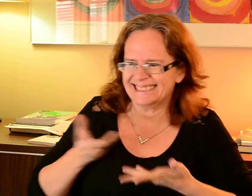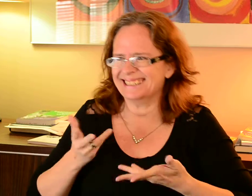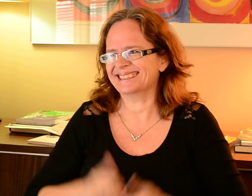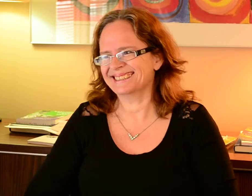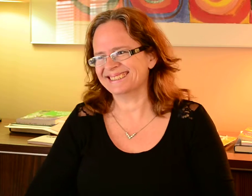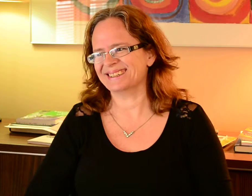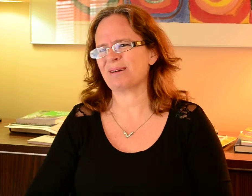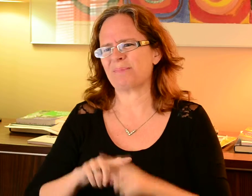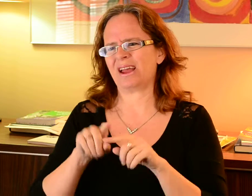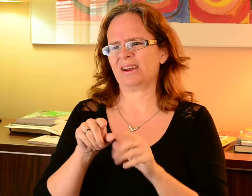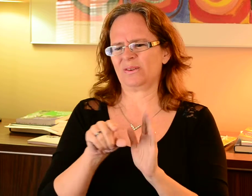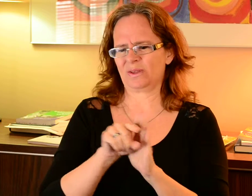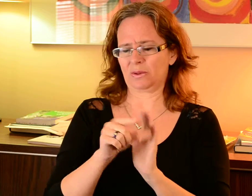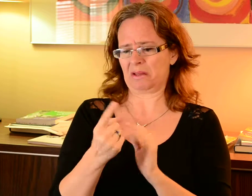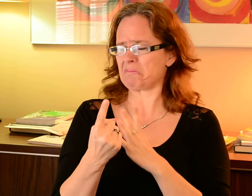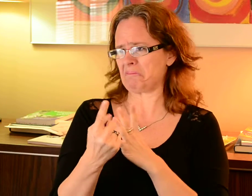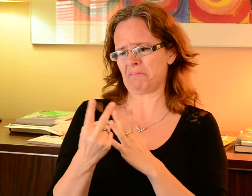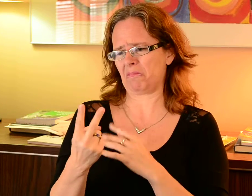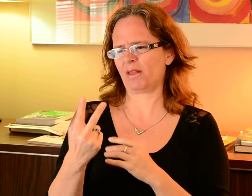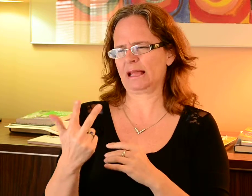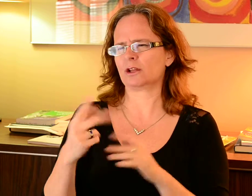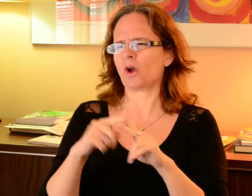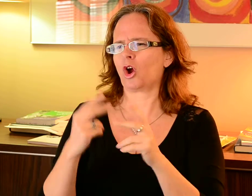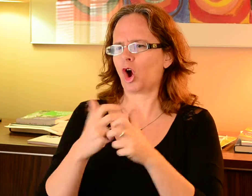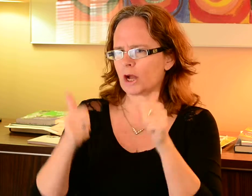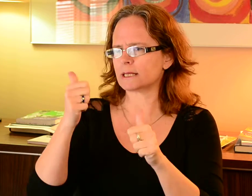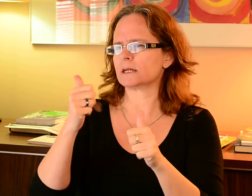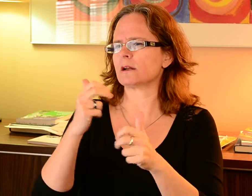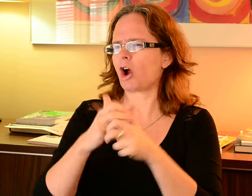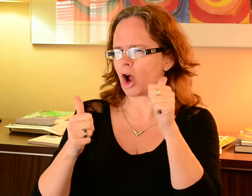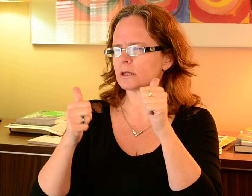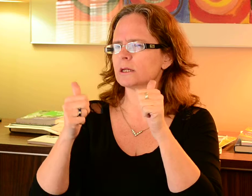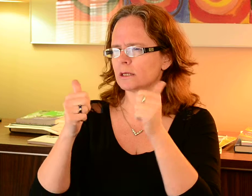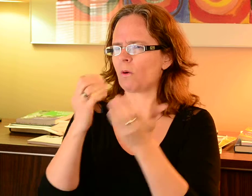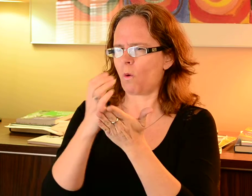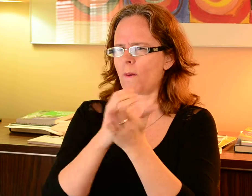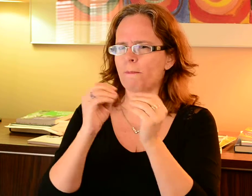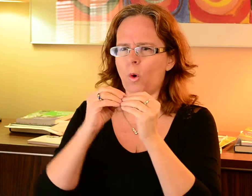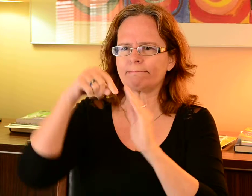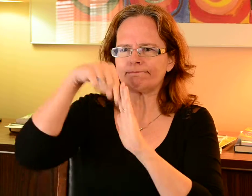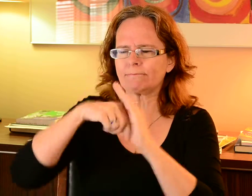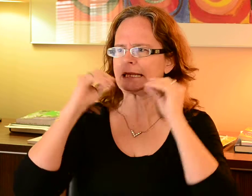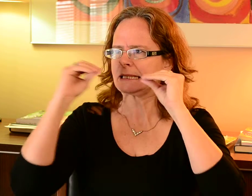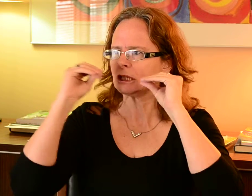do me the, you know, little 60-second blurb of here's what the teacher's saying. But it became harder and harder as the